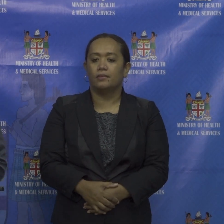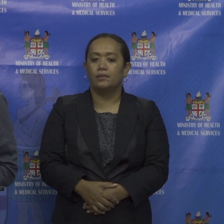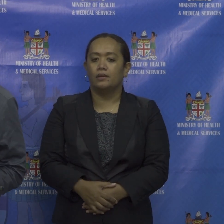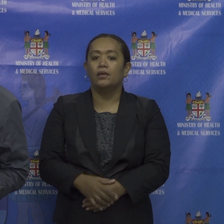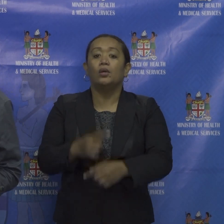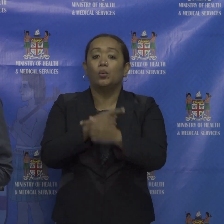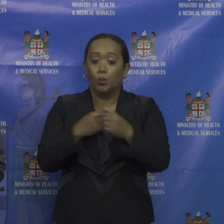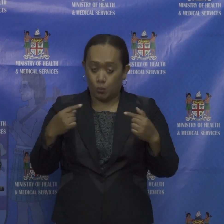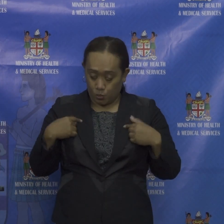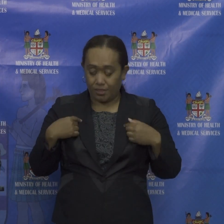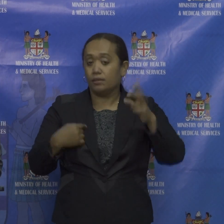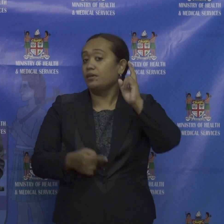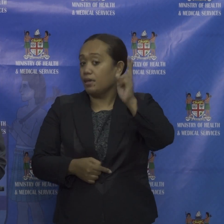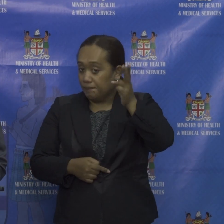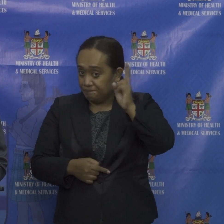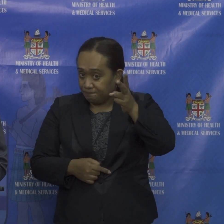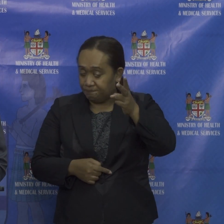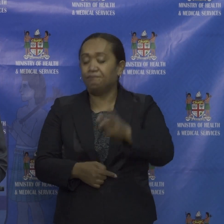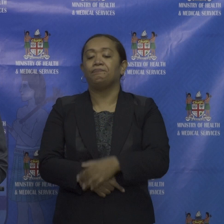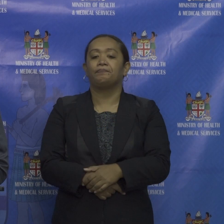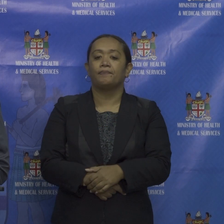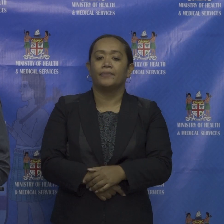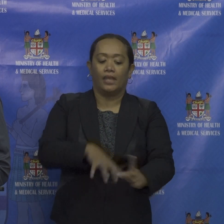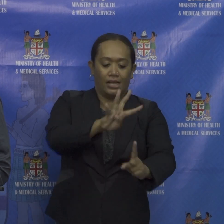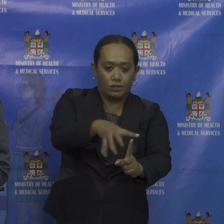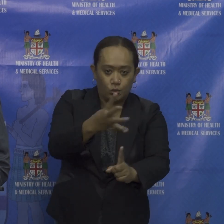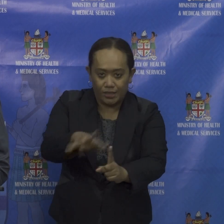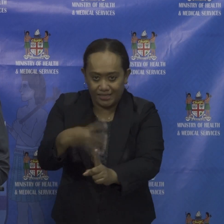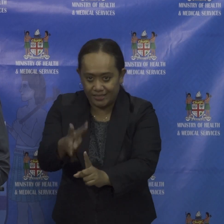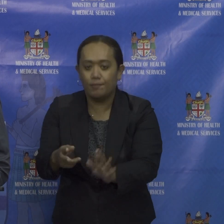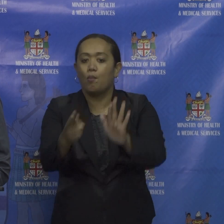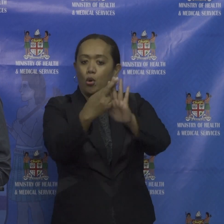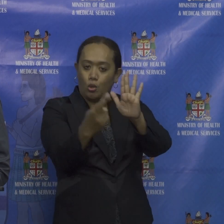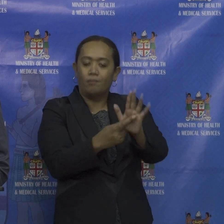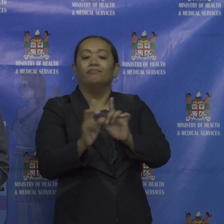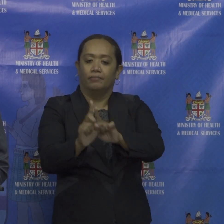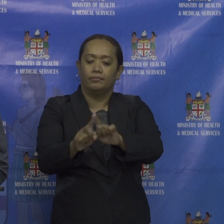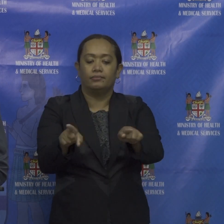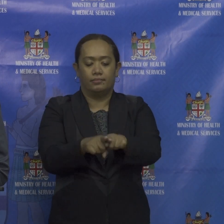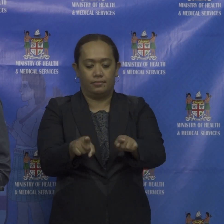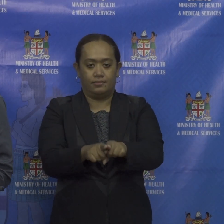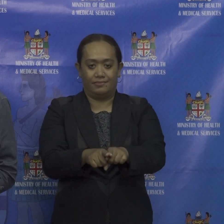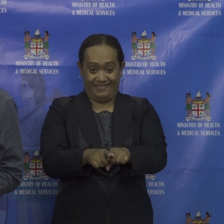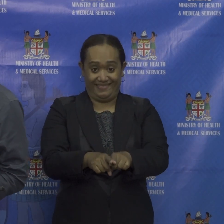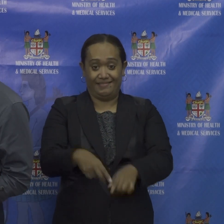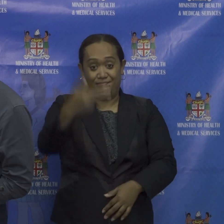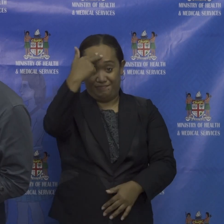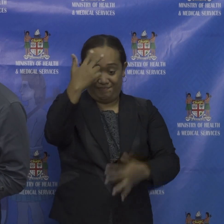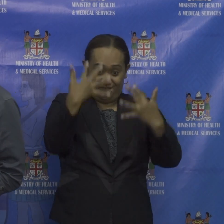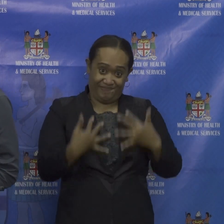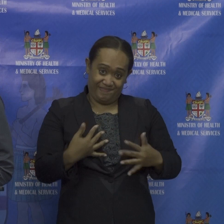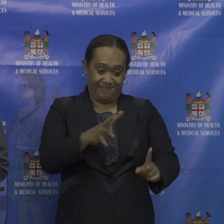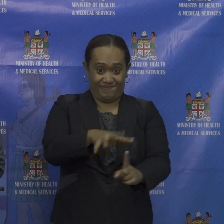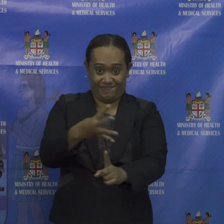We, again, the screening protocols we are all aware of, how people are screened before they actually come